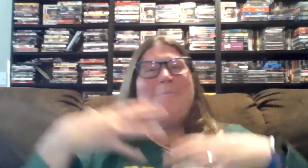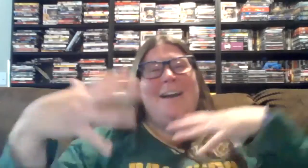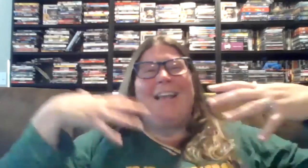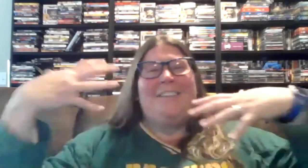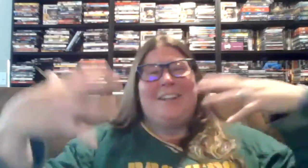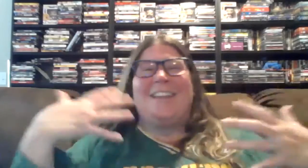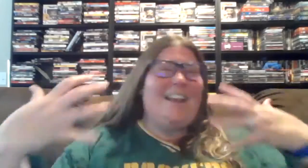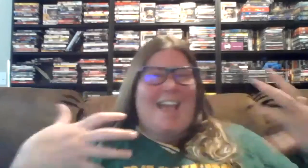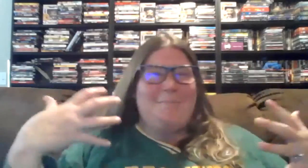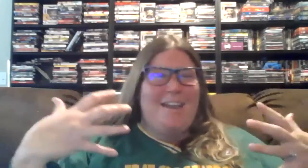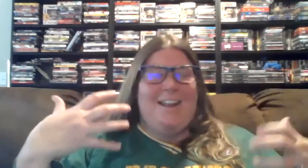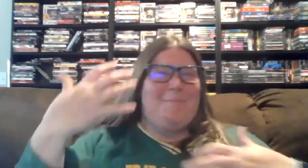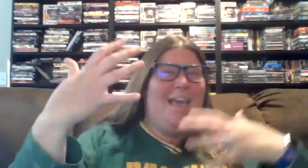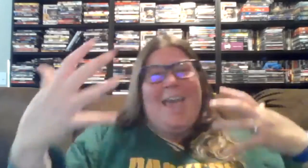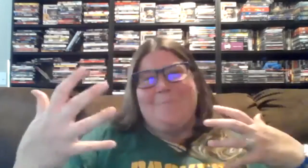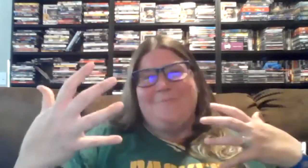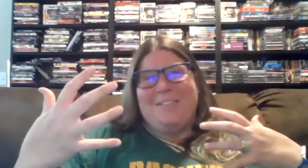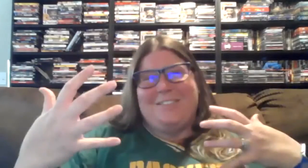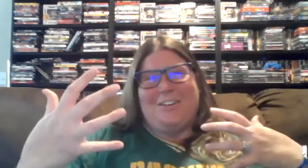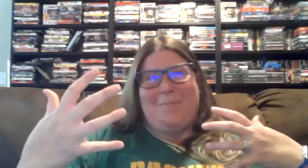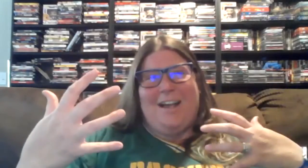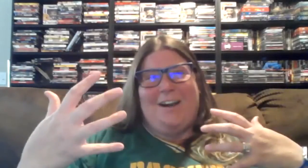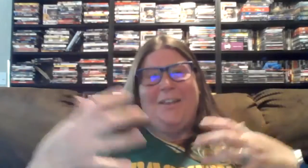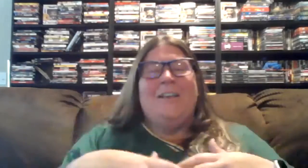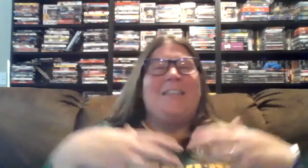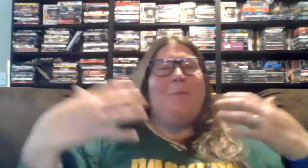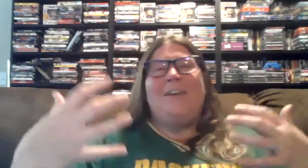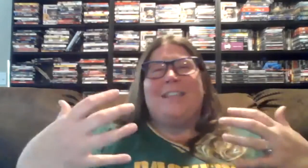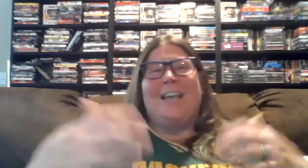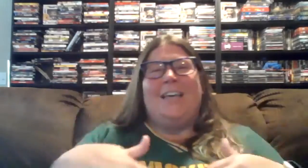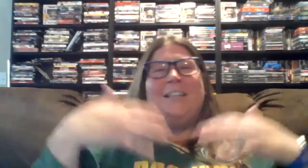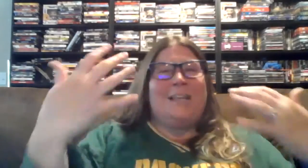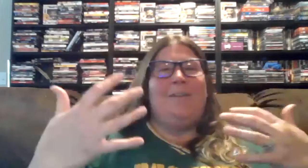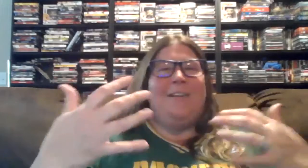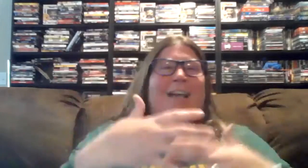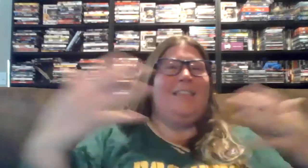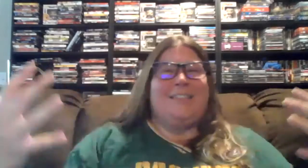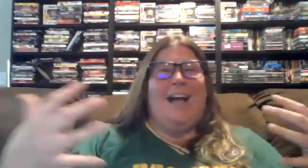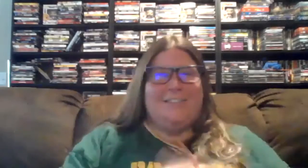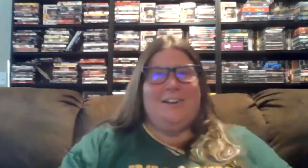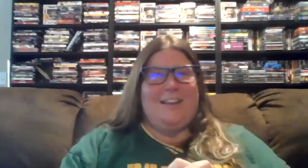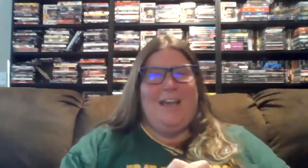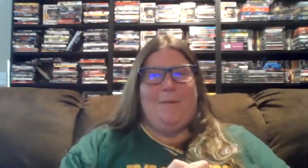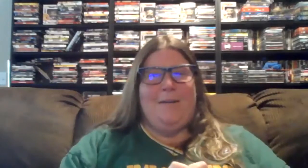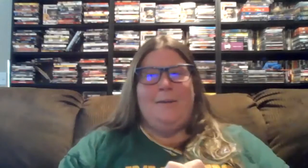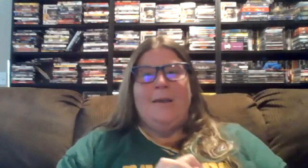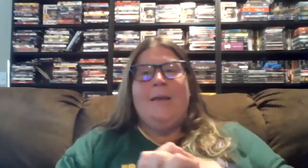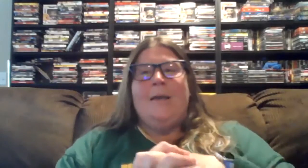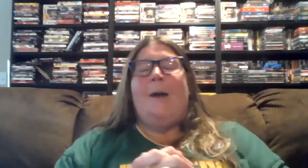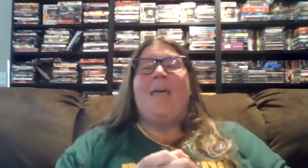Because I start to get animated and my hand movements start coming out. Some of it's Italian, some of it's like the signs start to happen. The